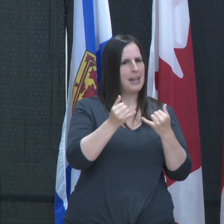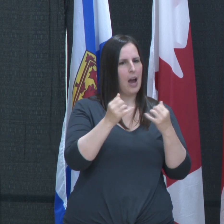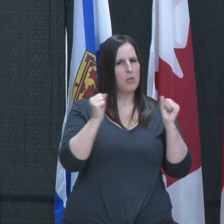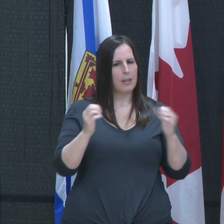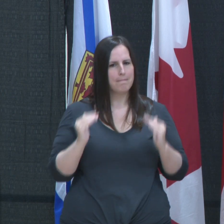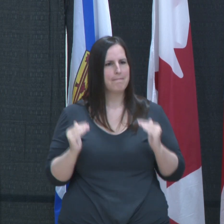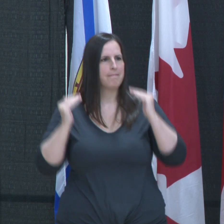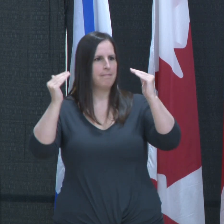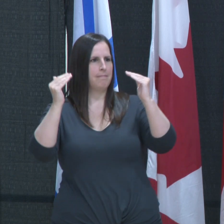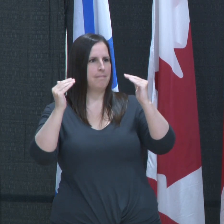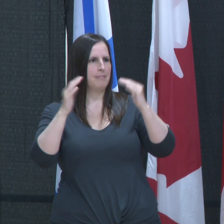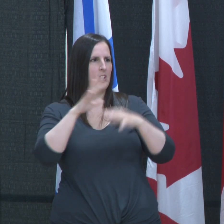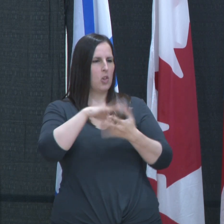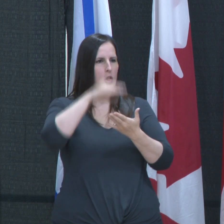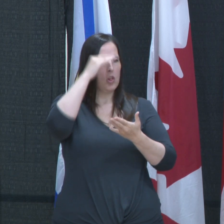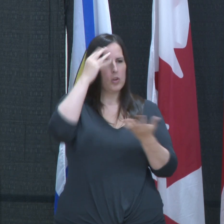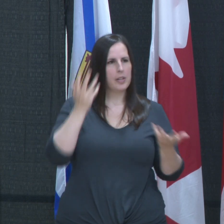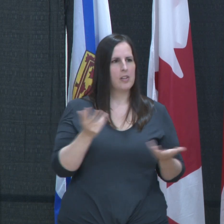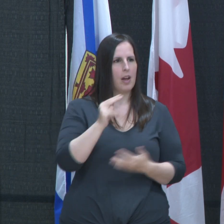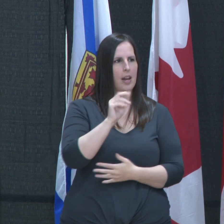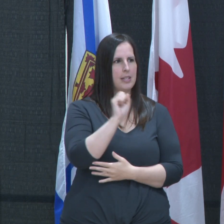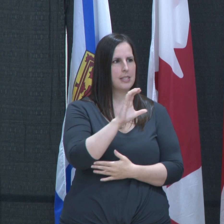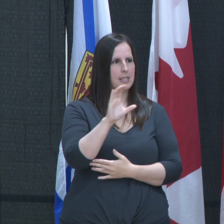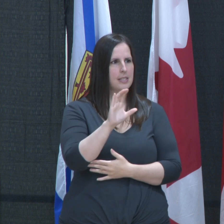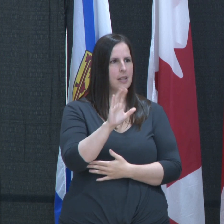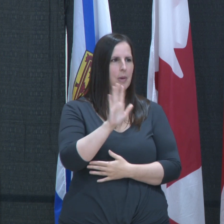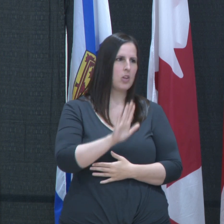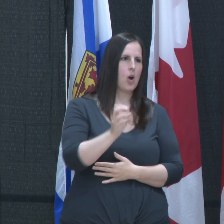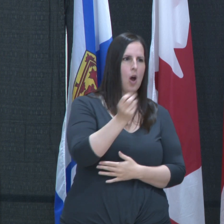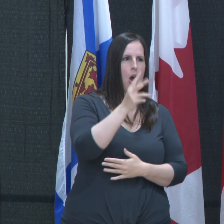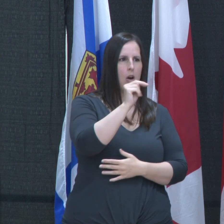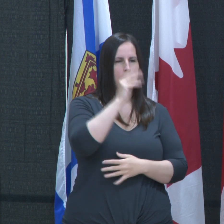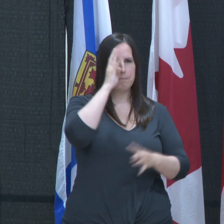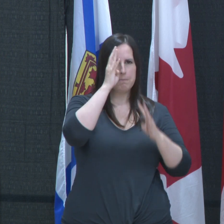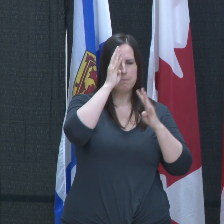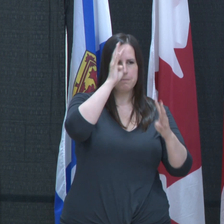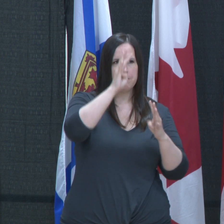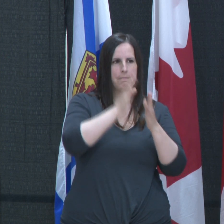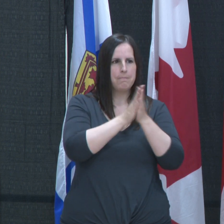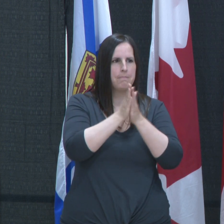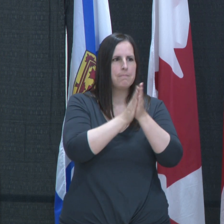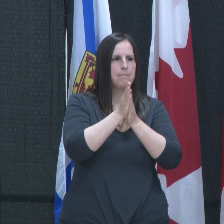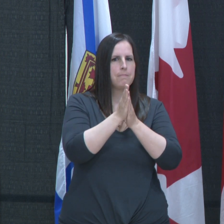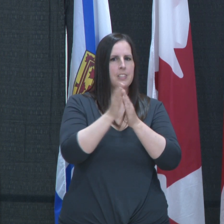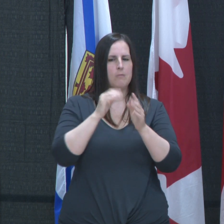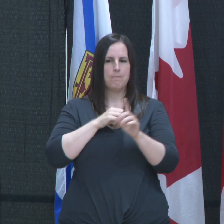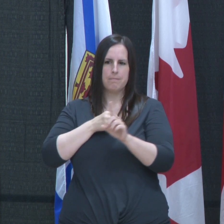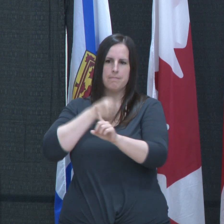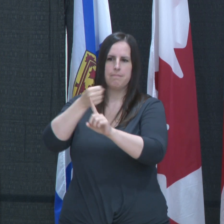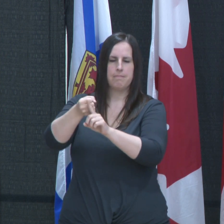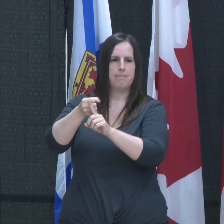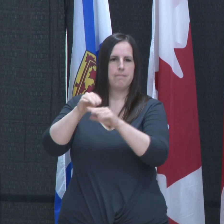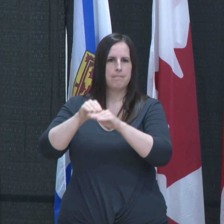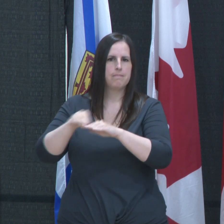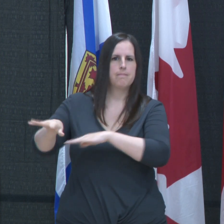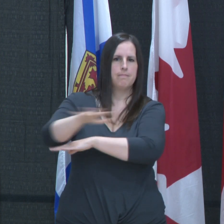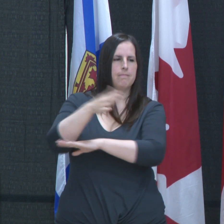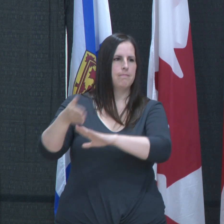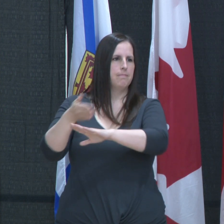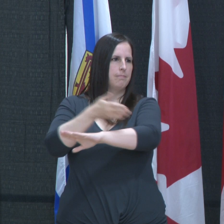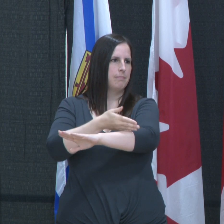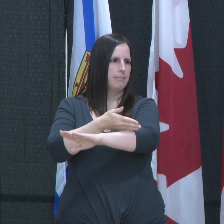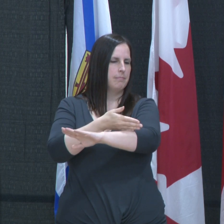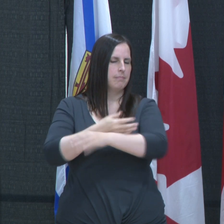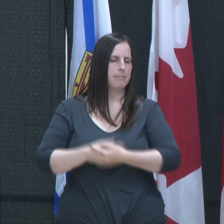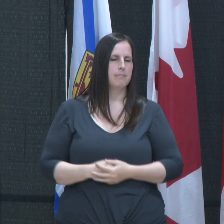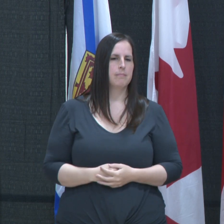with our own creativity and initiative and really try to make a difference in our field. Don't be afraid to make mistakes and fail